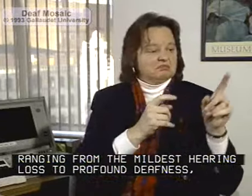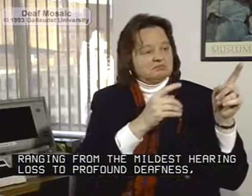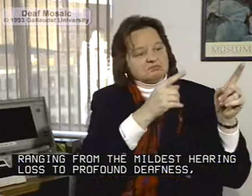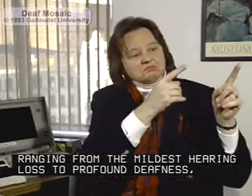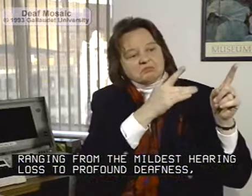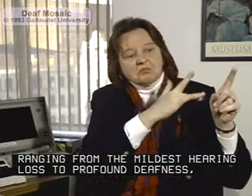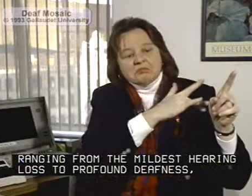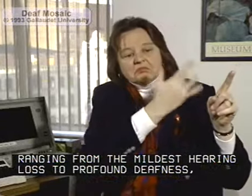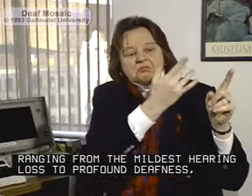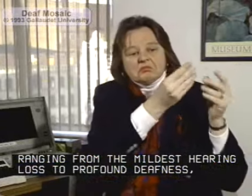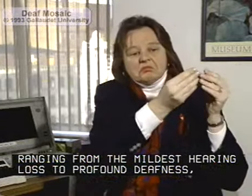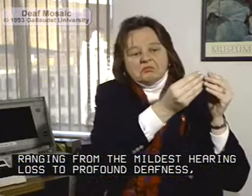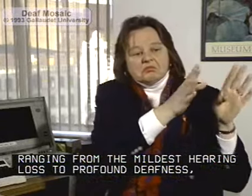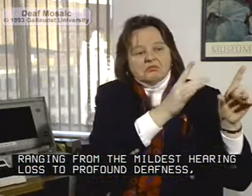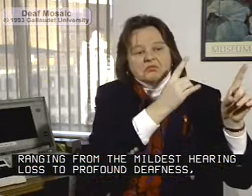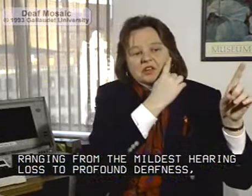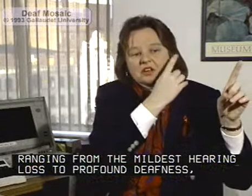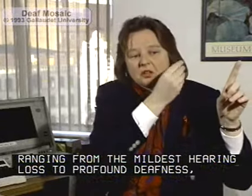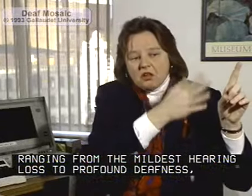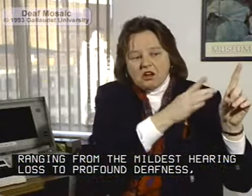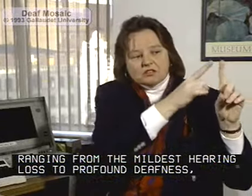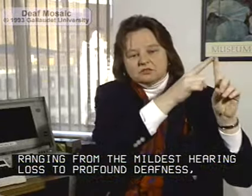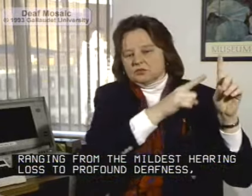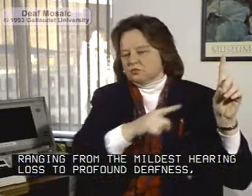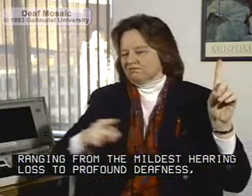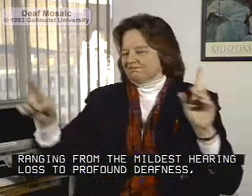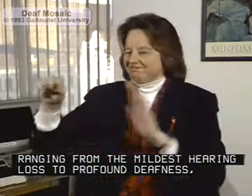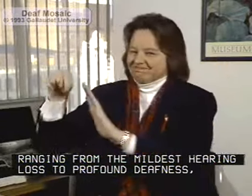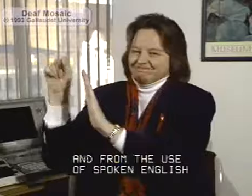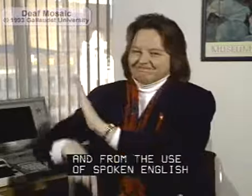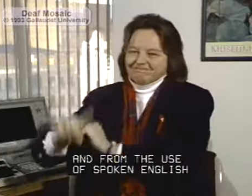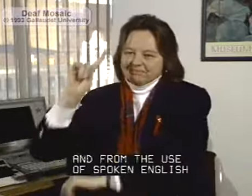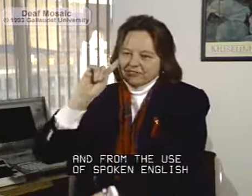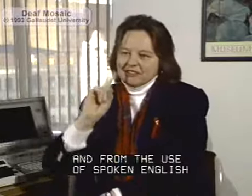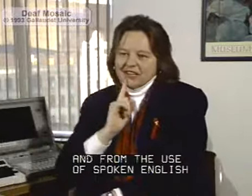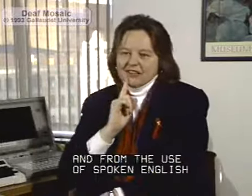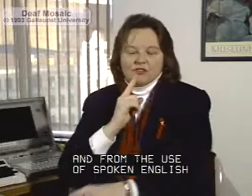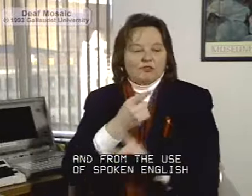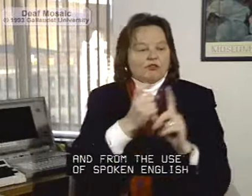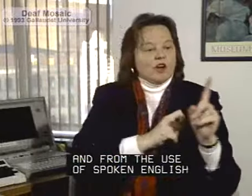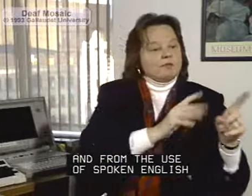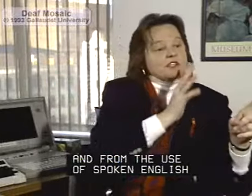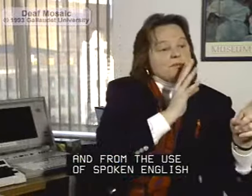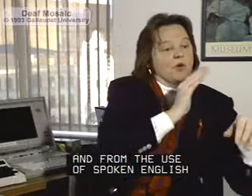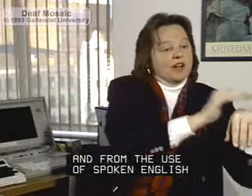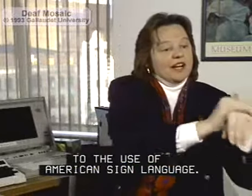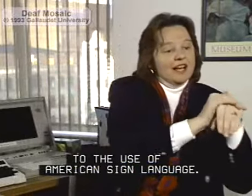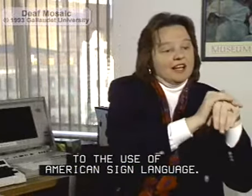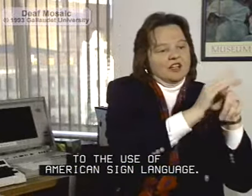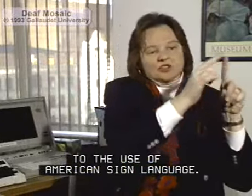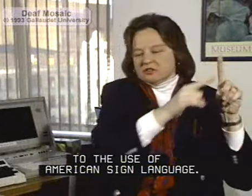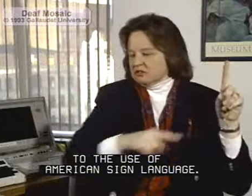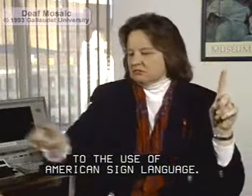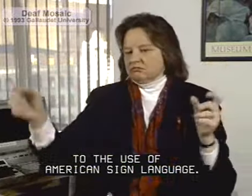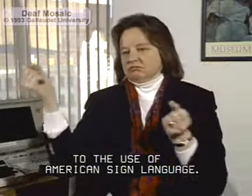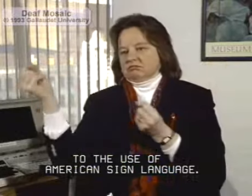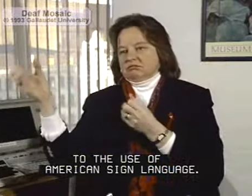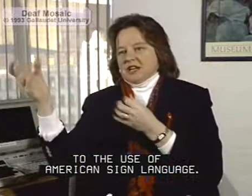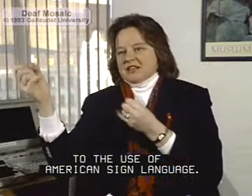hearing loss to profound deafness, and from the use of spoken English to the use of American Sign